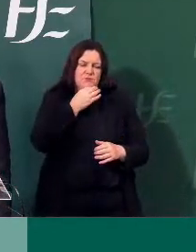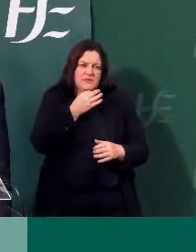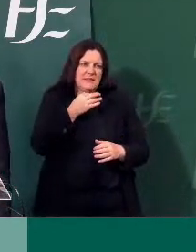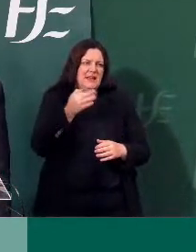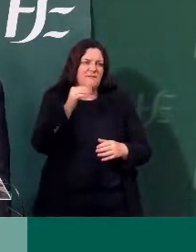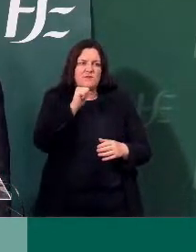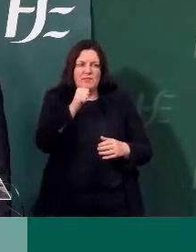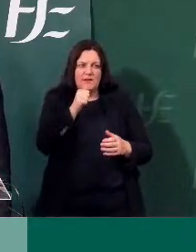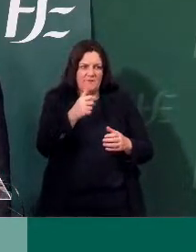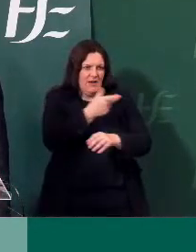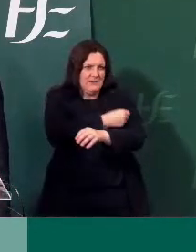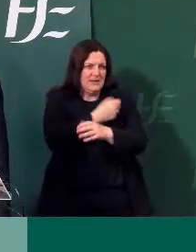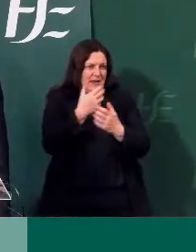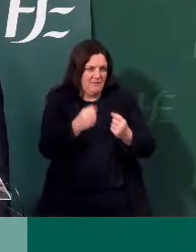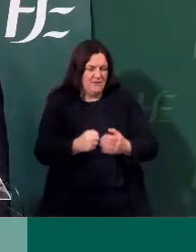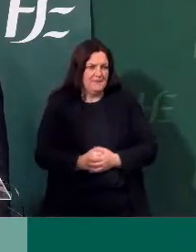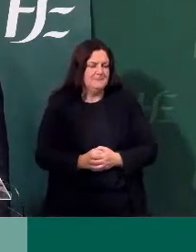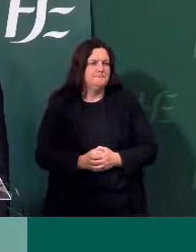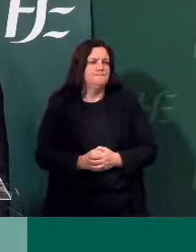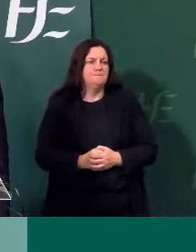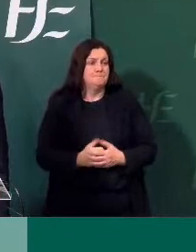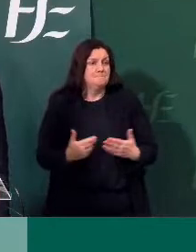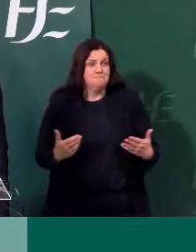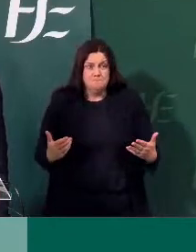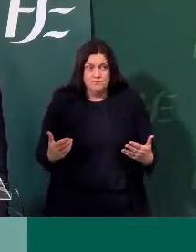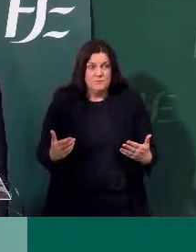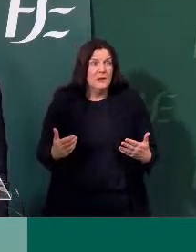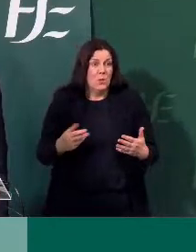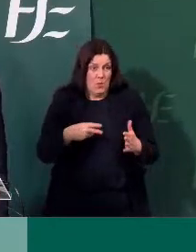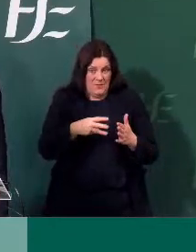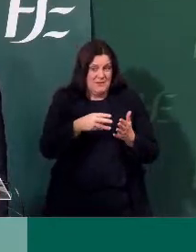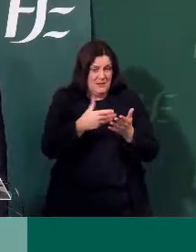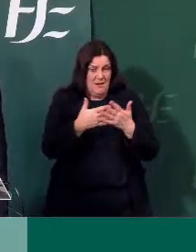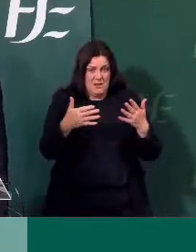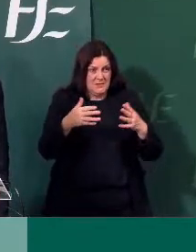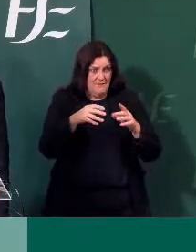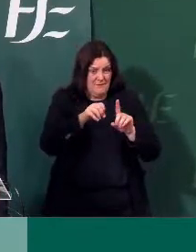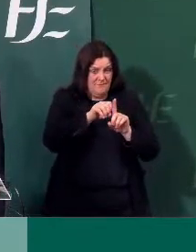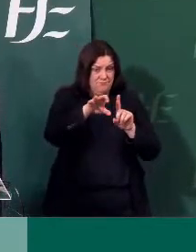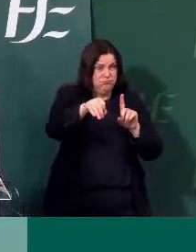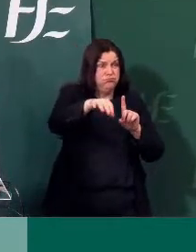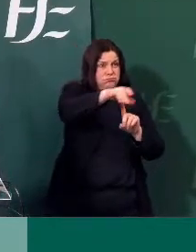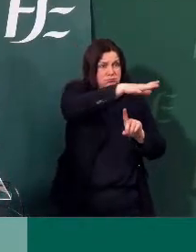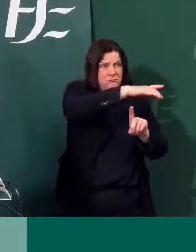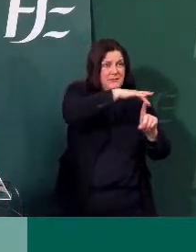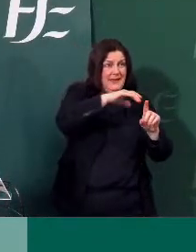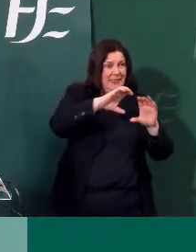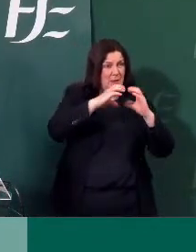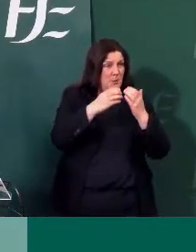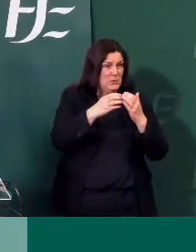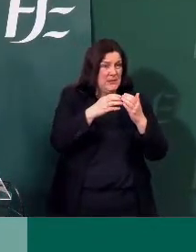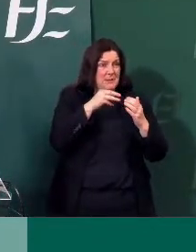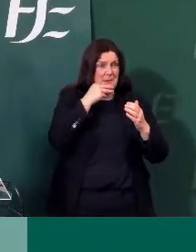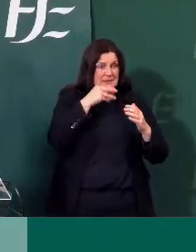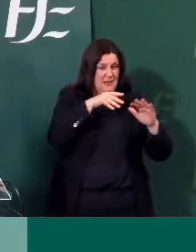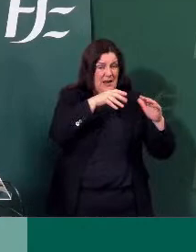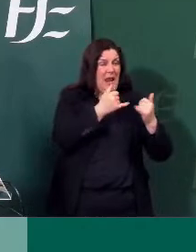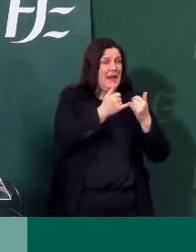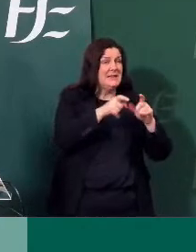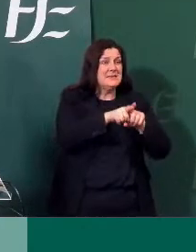who are unvaccinated at a time when there's huge amounts of virus in the community, which drives its way like a